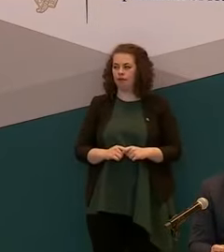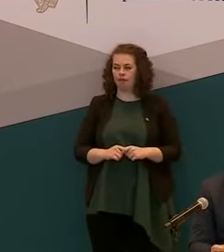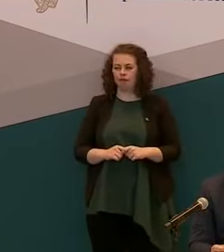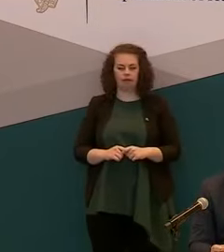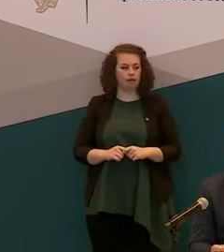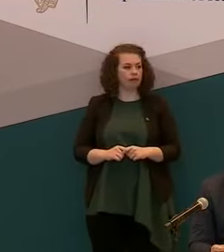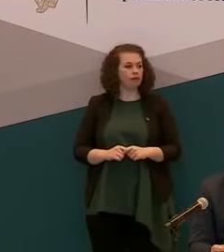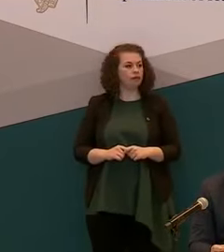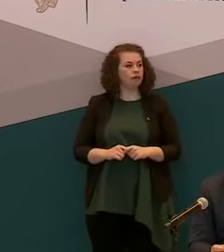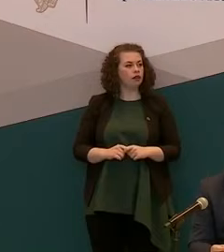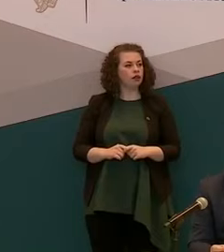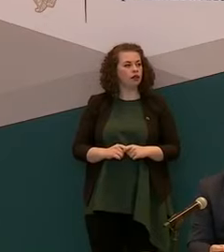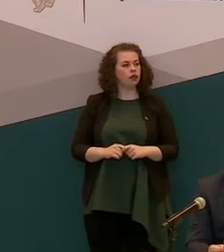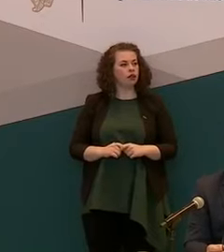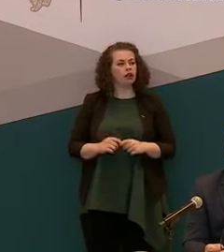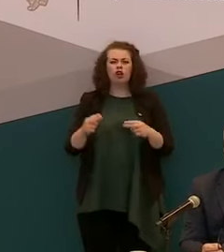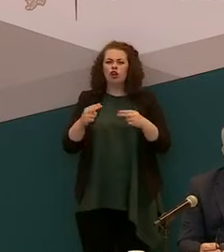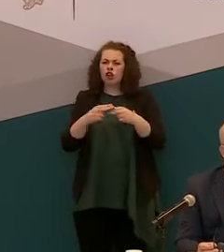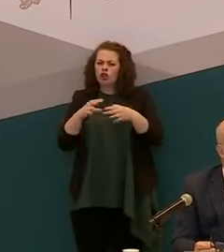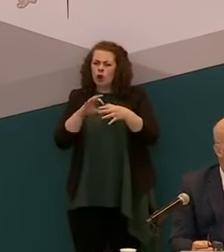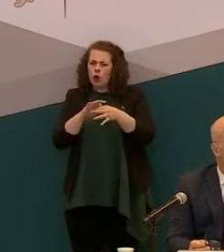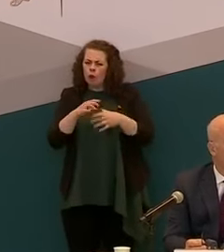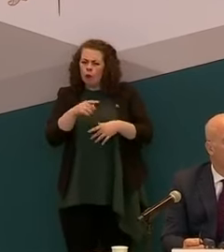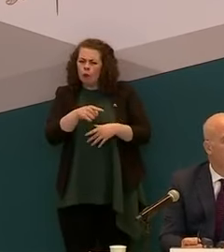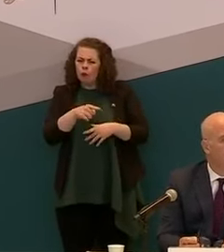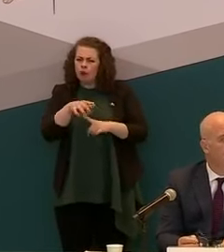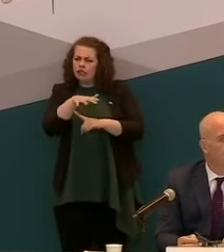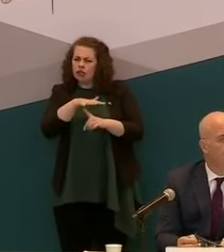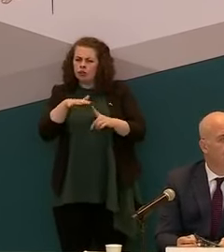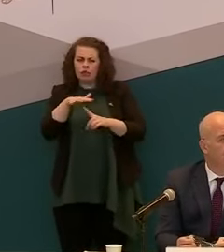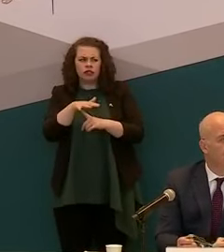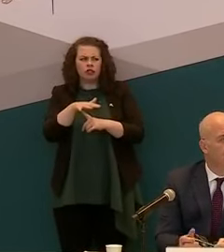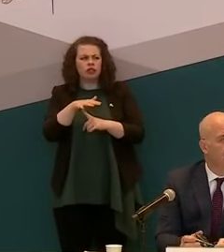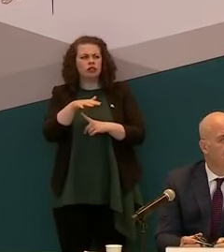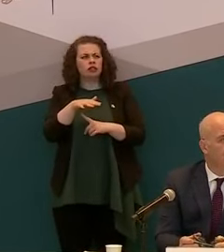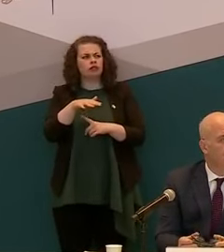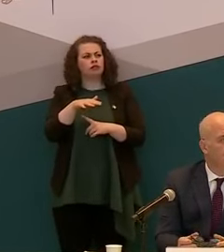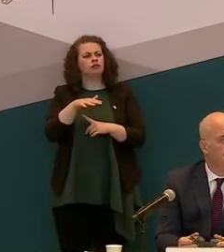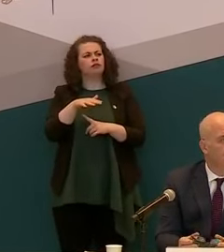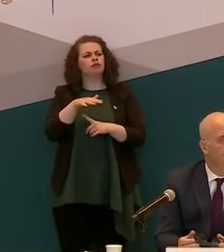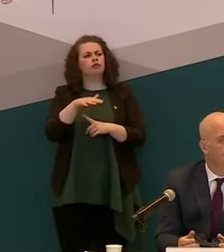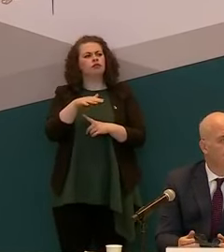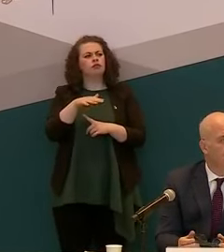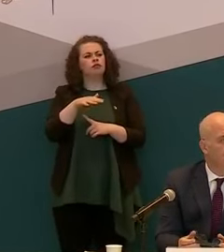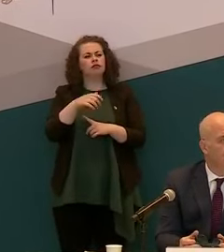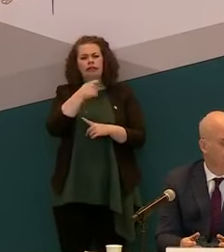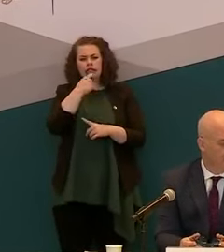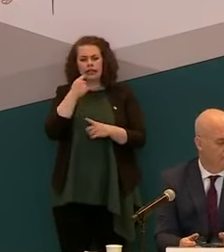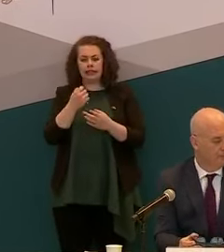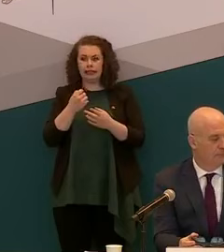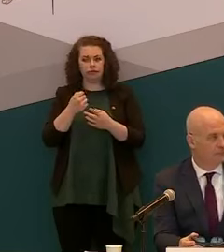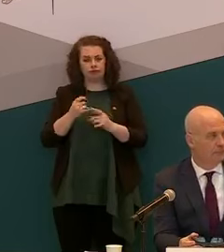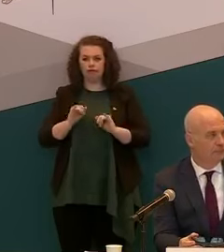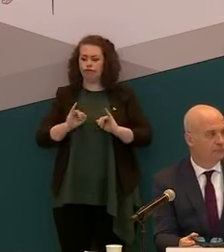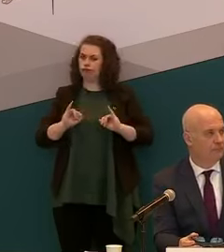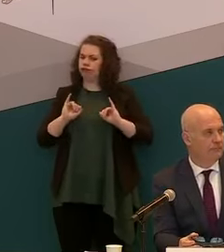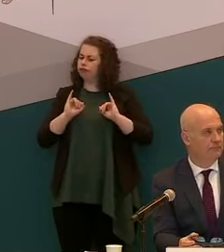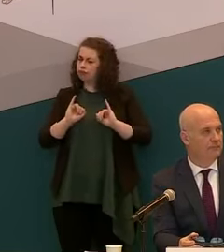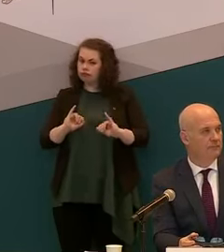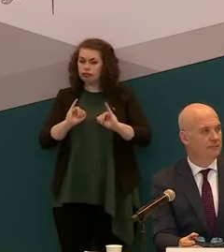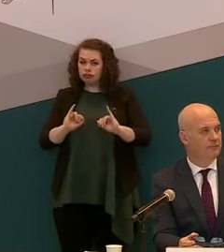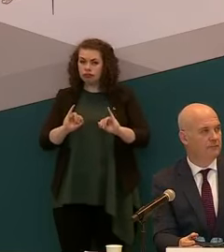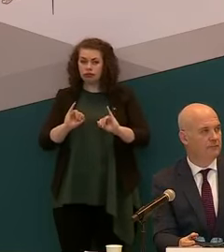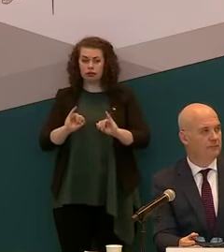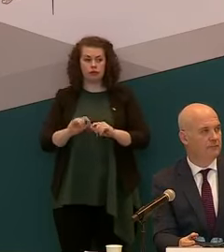Right. Just the nursing home situation was described today as catastrophic in some terms. Are we